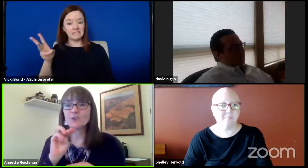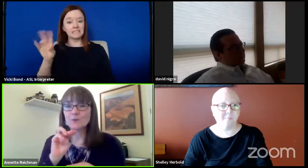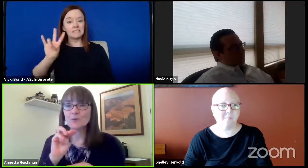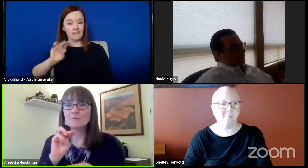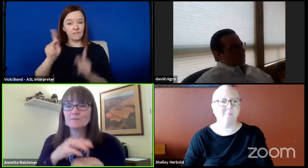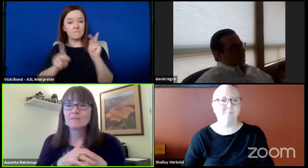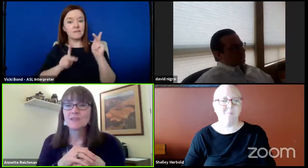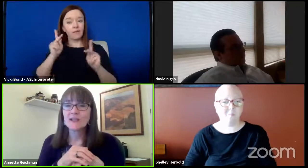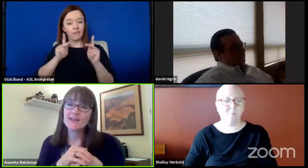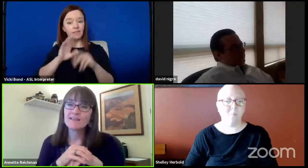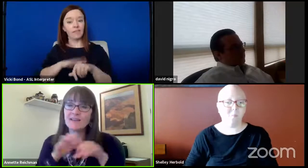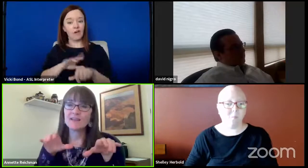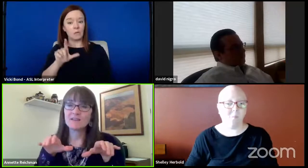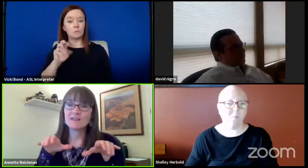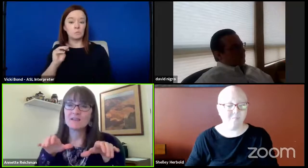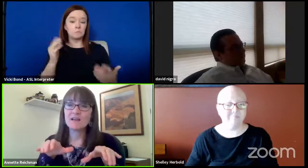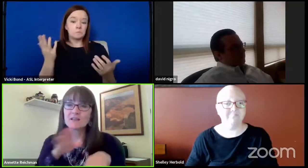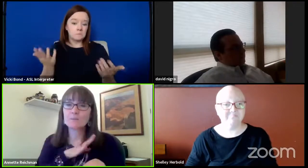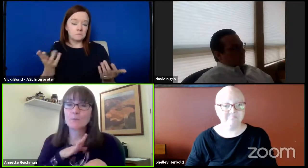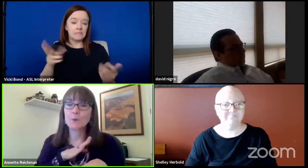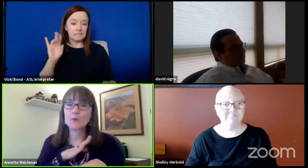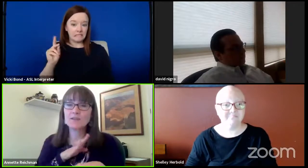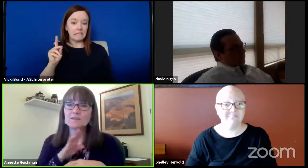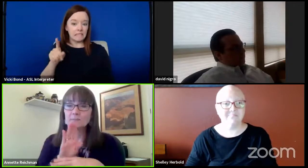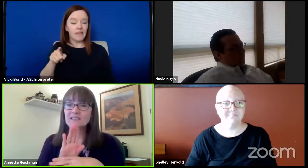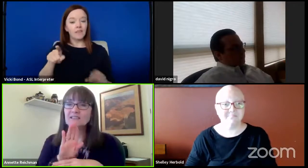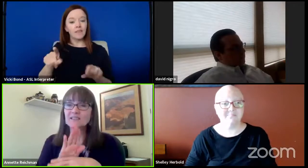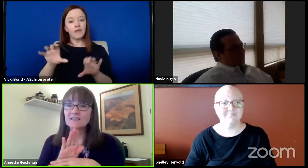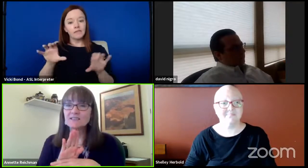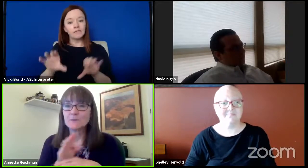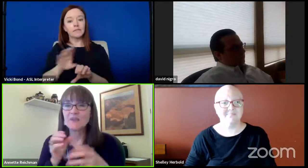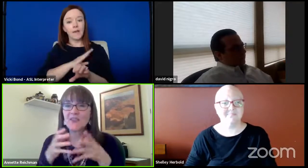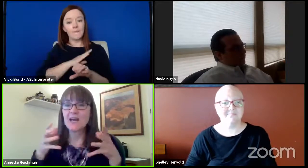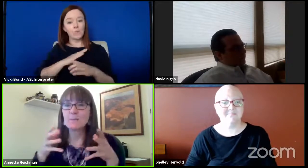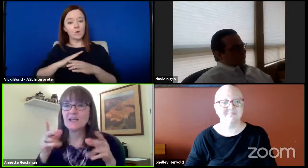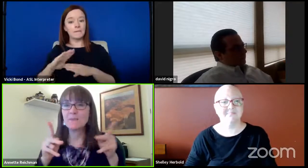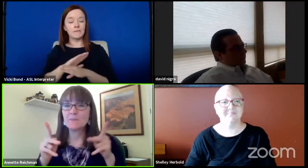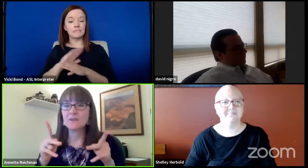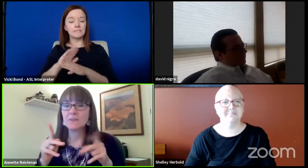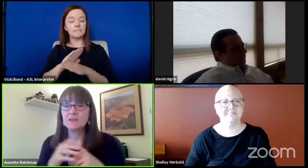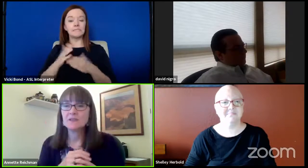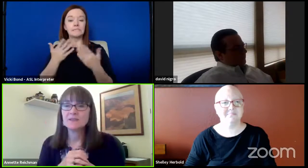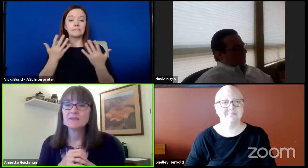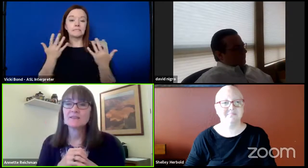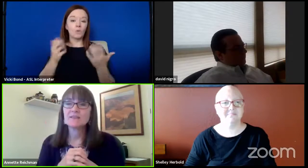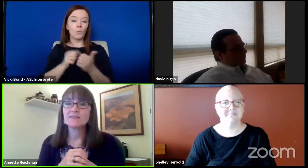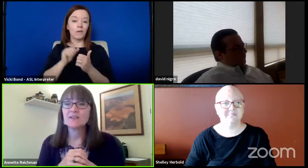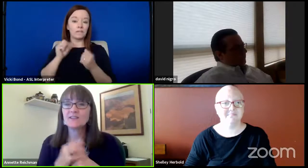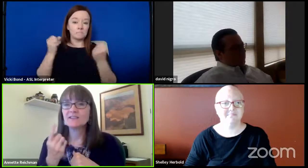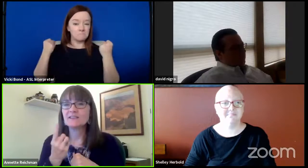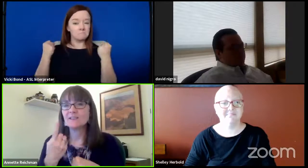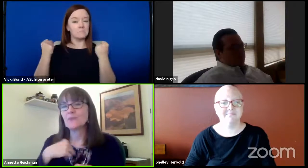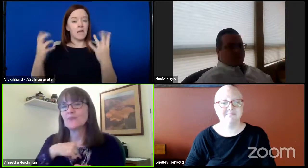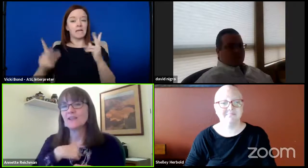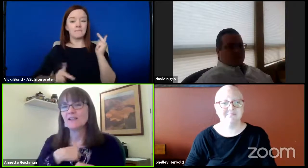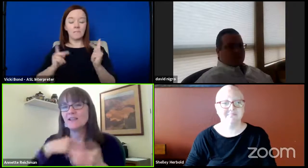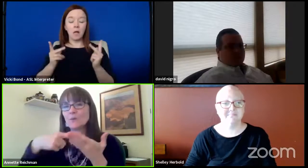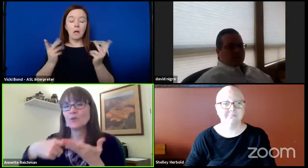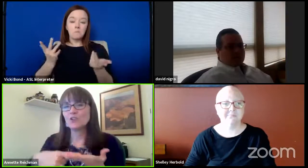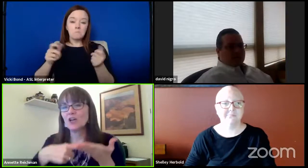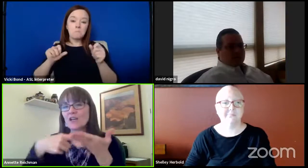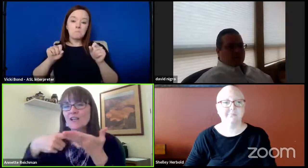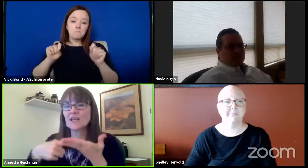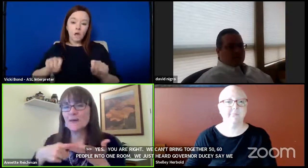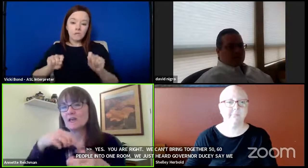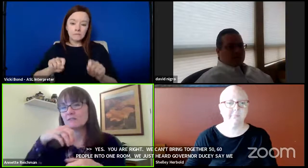on the Zoom and they conduct board business with that many people. So this is something